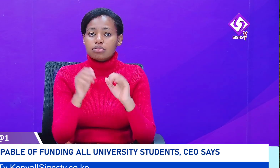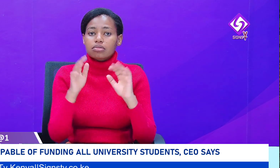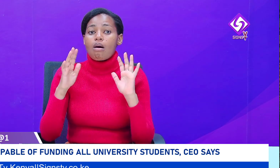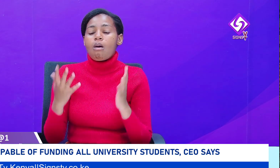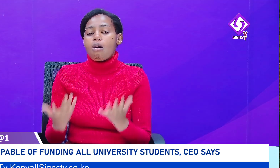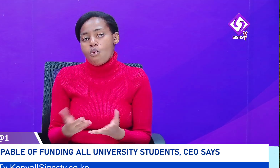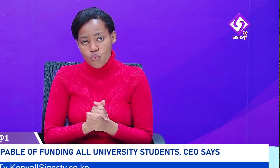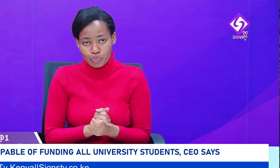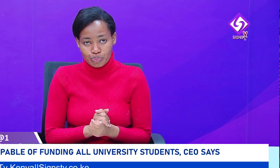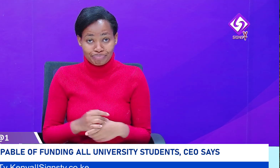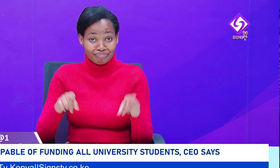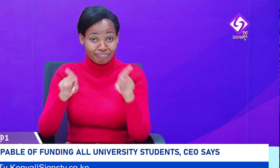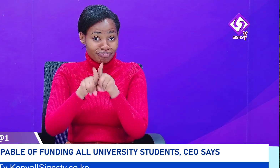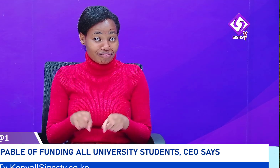financial stability.